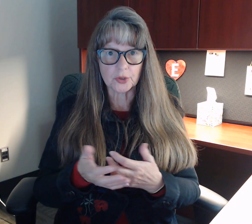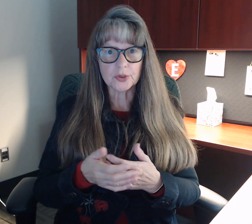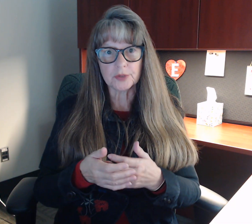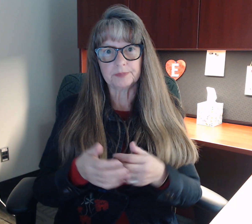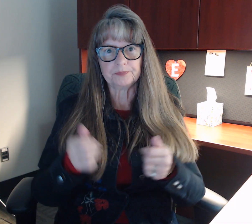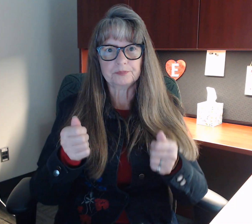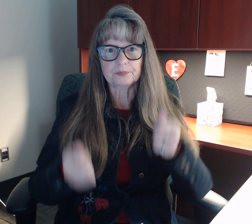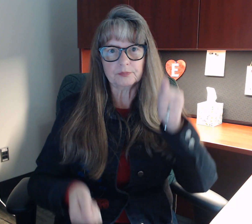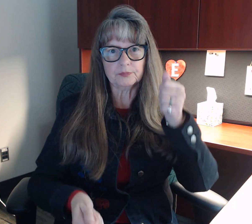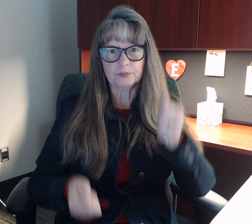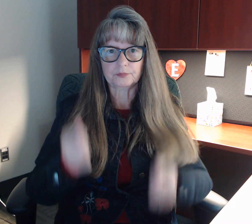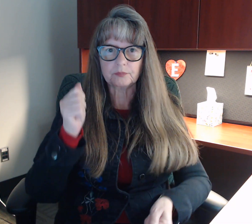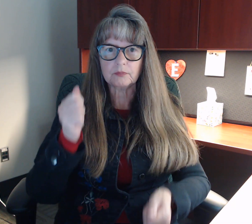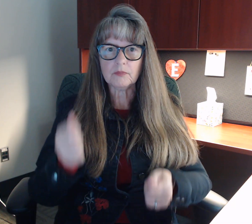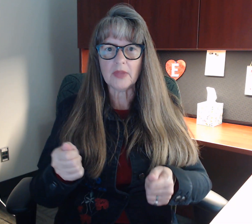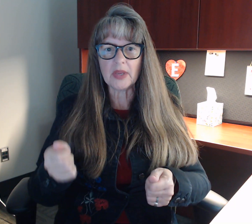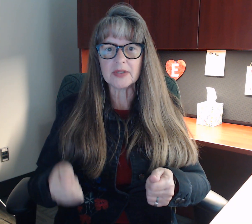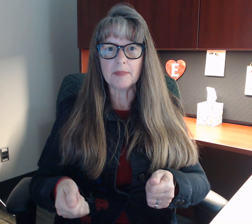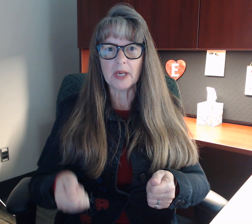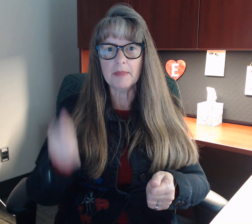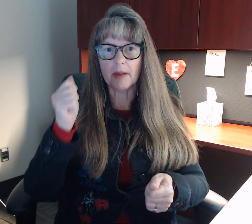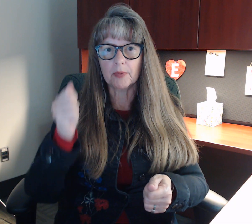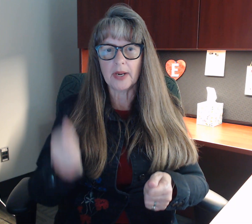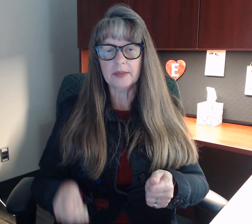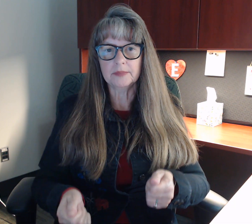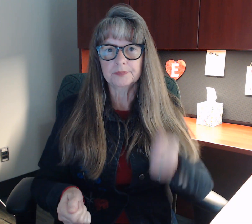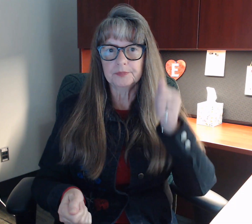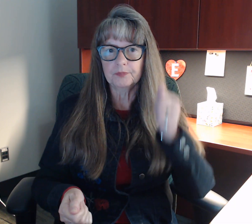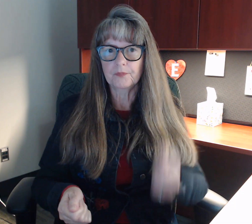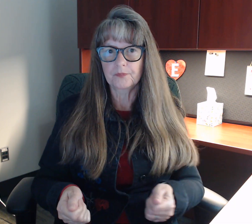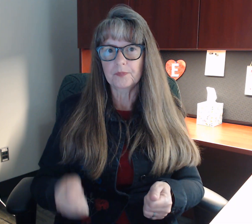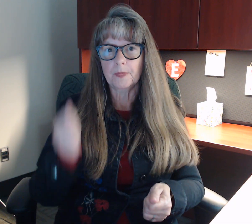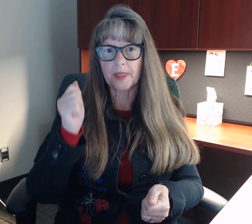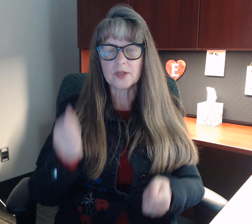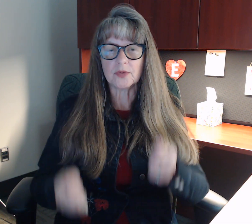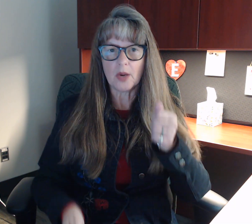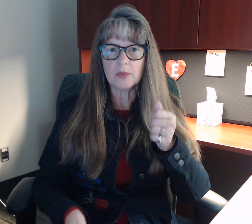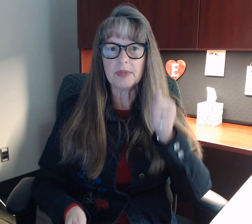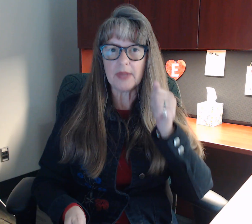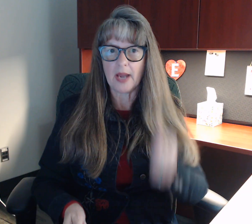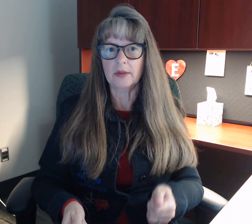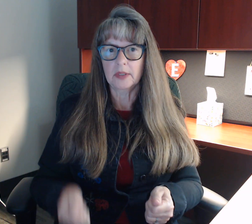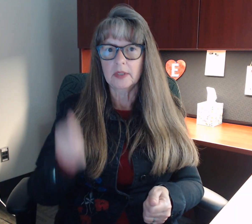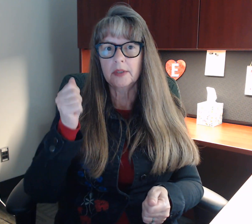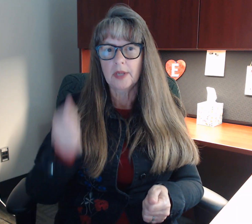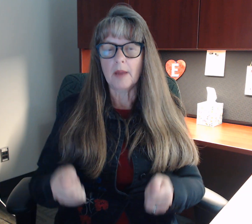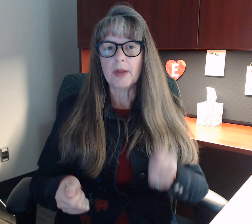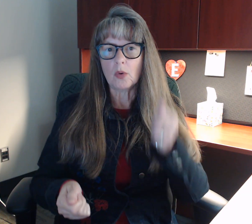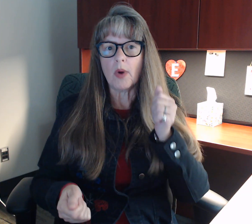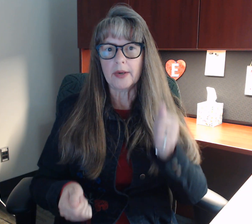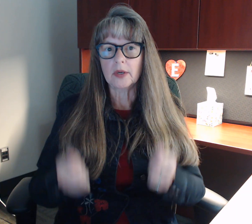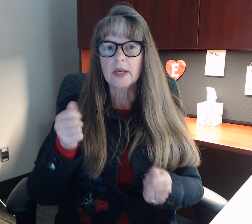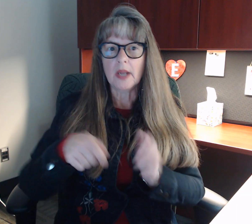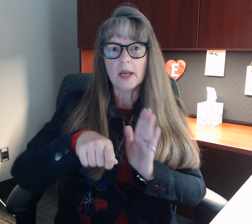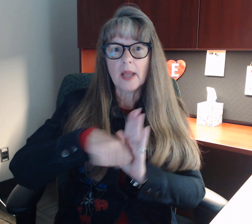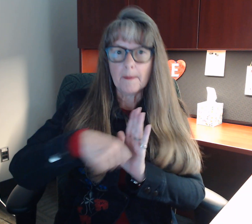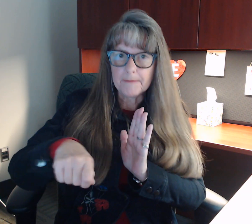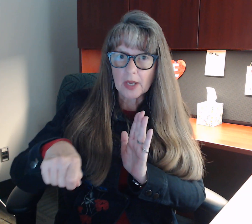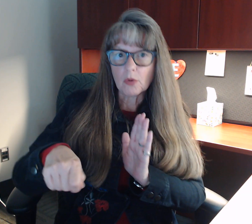church, because they pick them up, right? So that would be that, a bell choir, not a bell